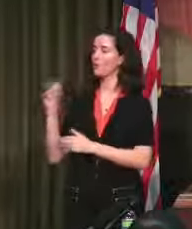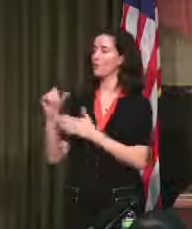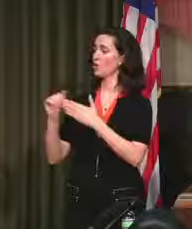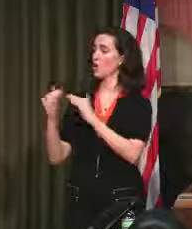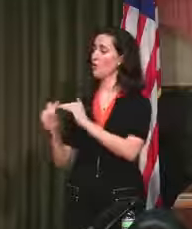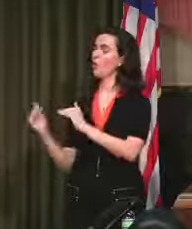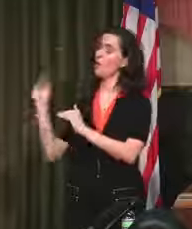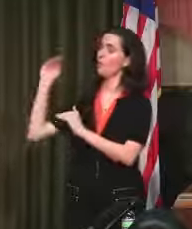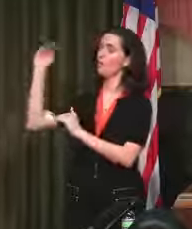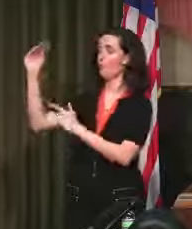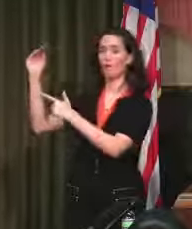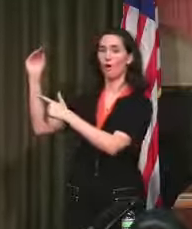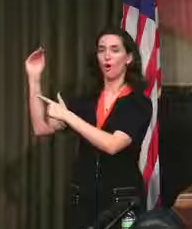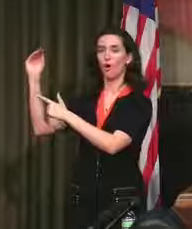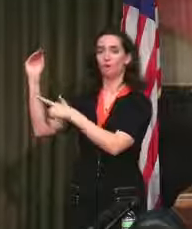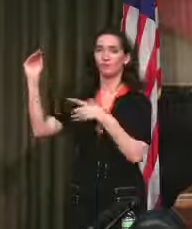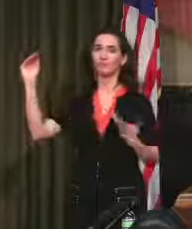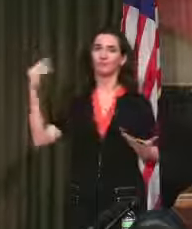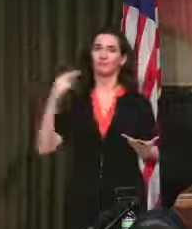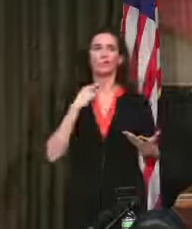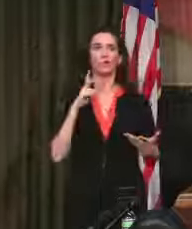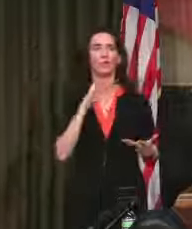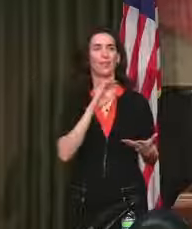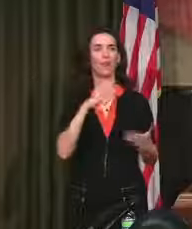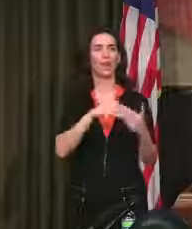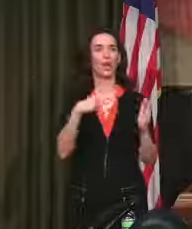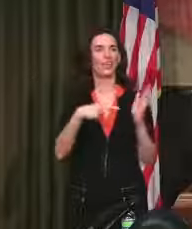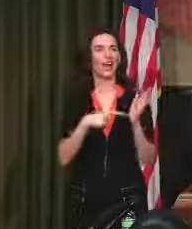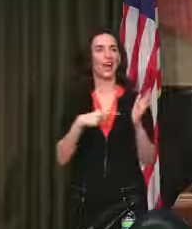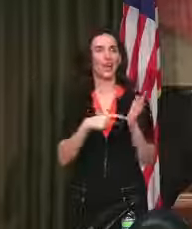and not the $2 billion deficit.